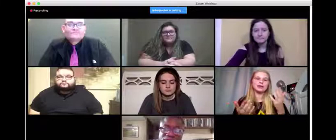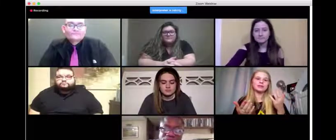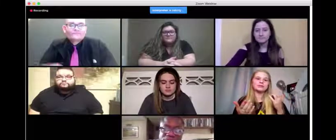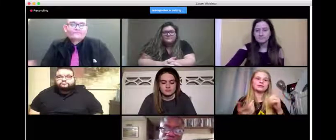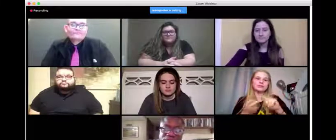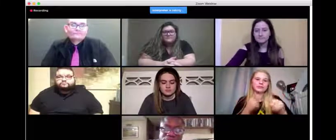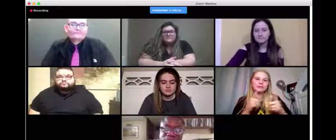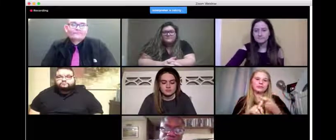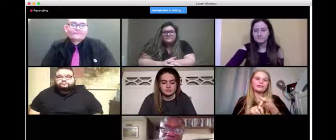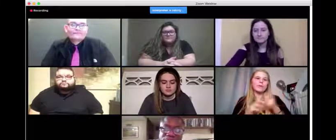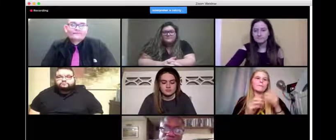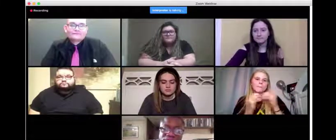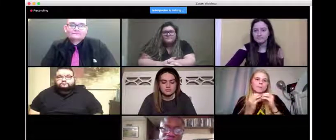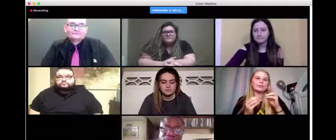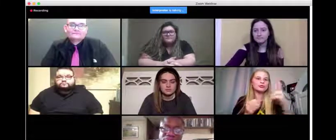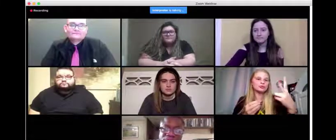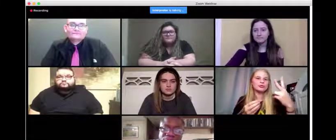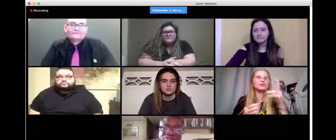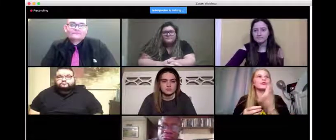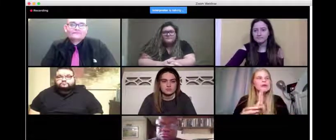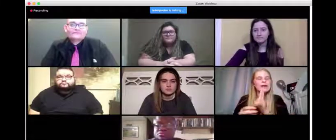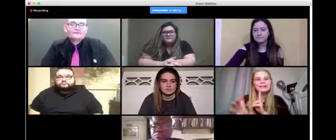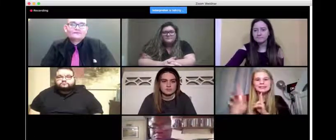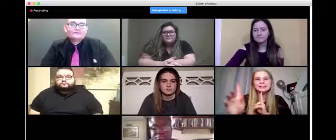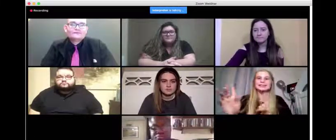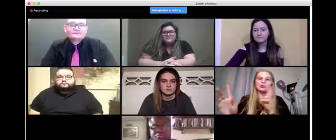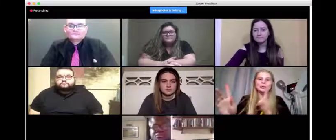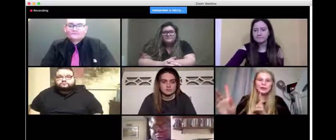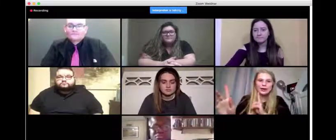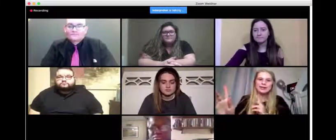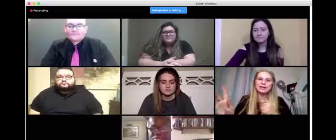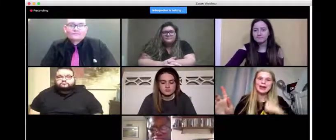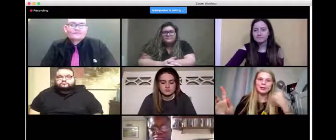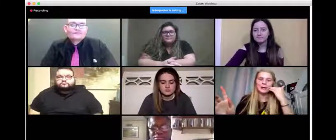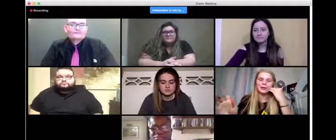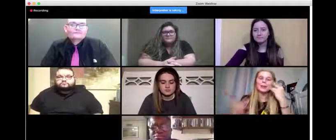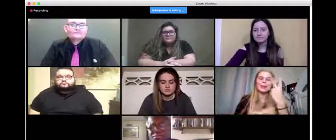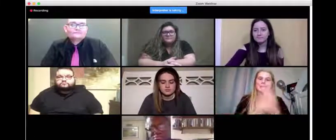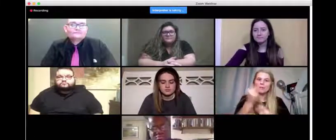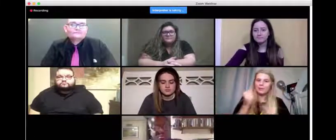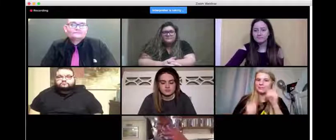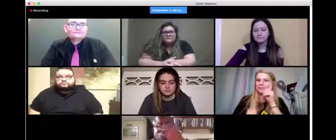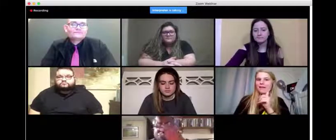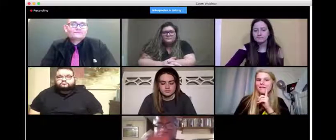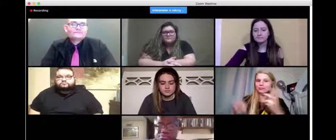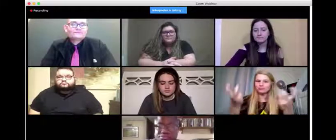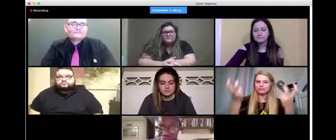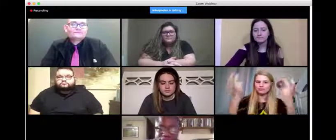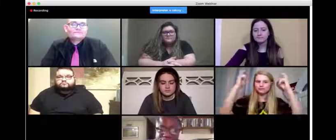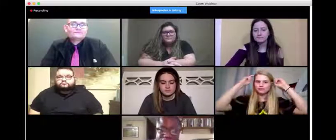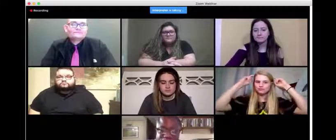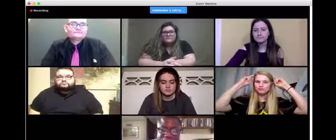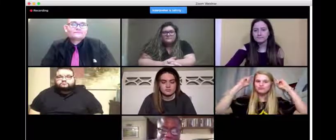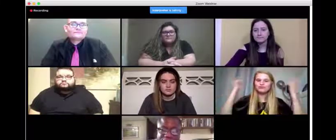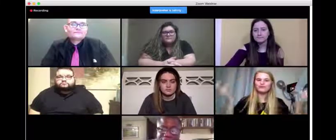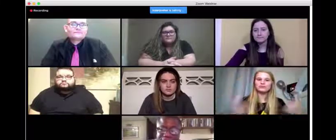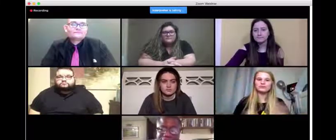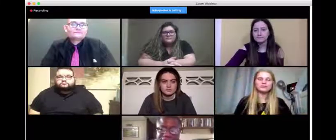twins that I know, both of them are deaf and both have double cochlears. And so their story is similar to